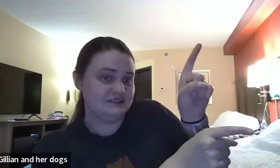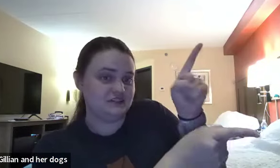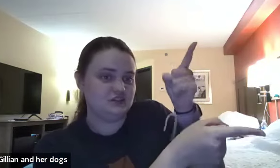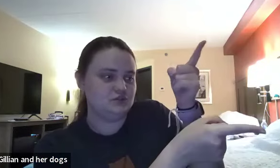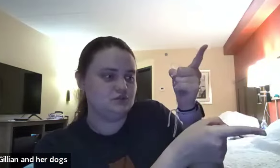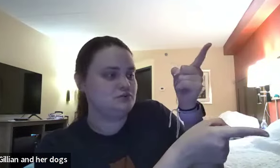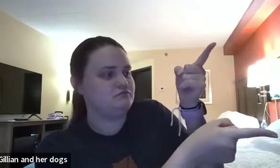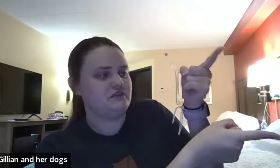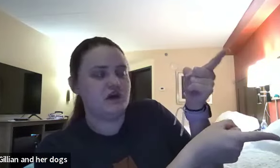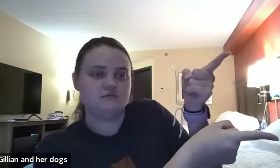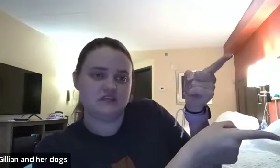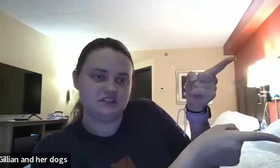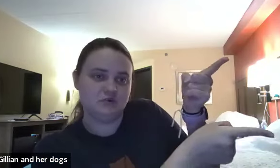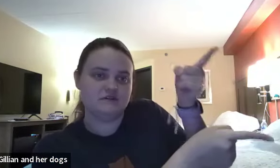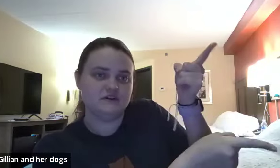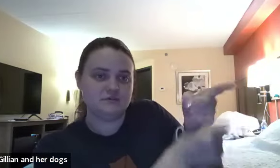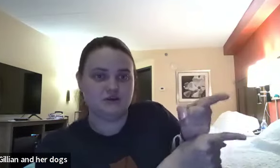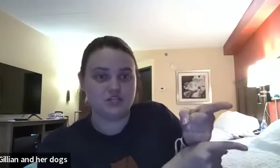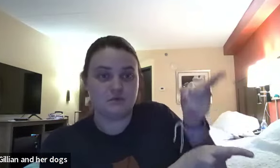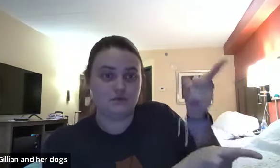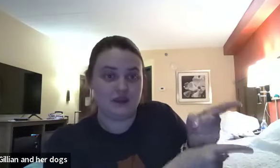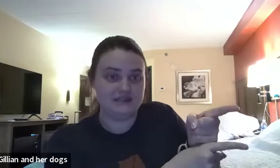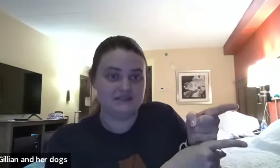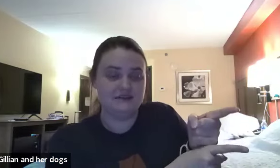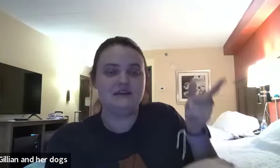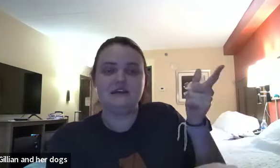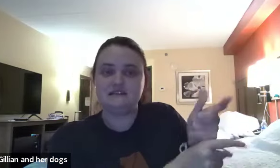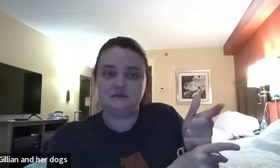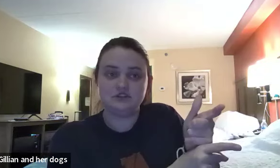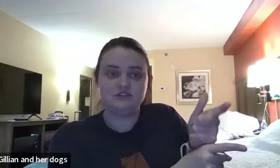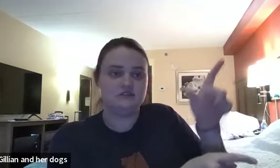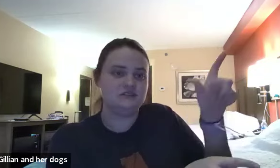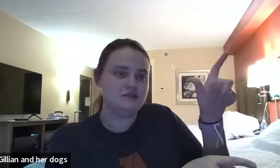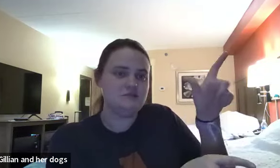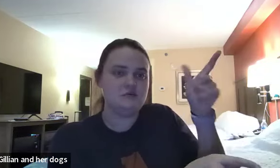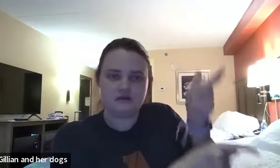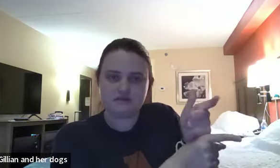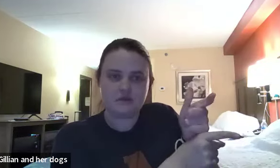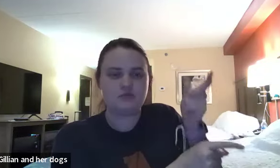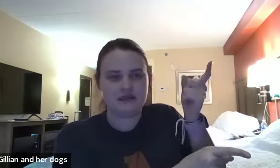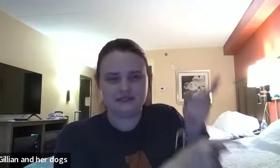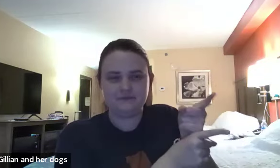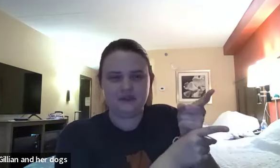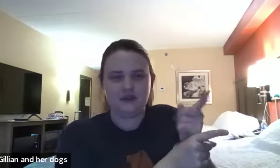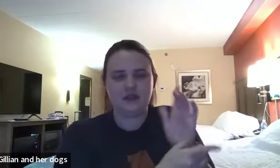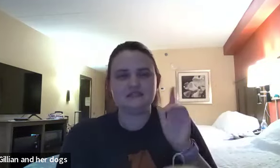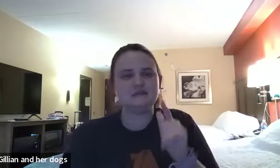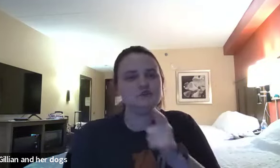Like like two pointer fingers, you put it on top of right. Kind of similar to sometimes people will have the thumb up right. It's similar to